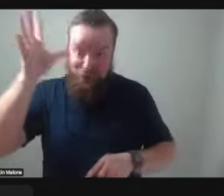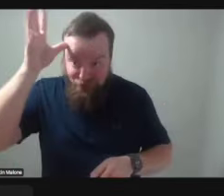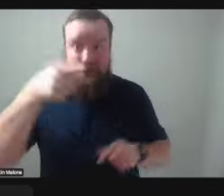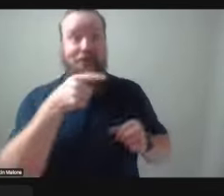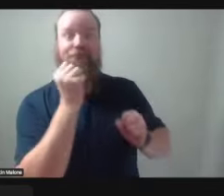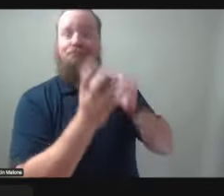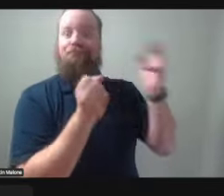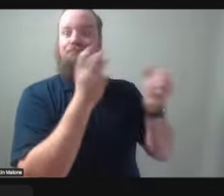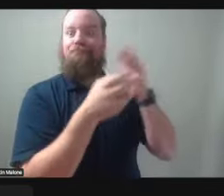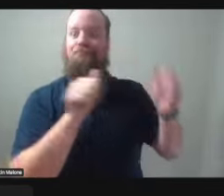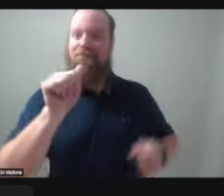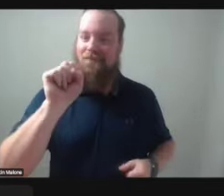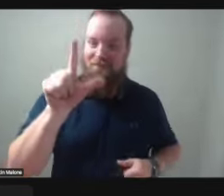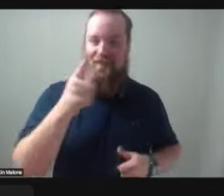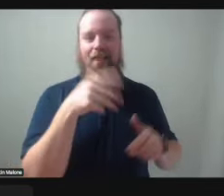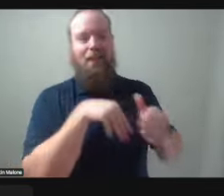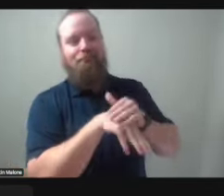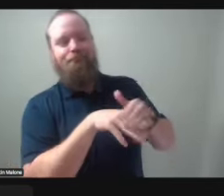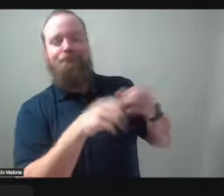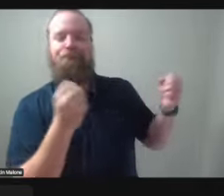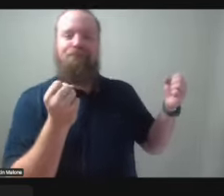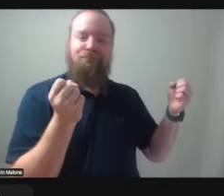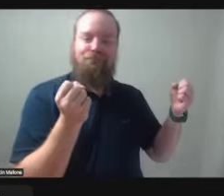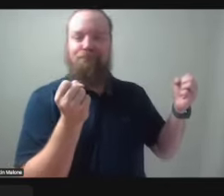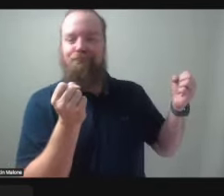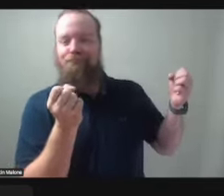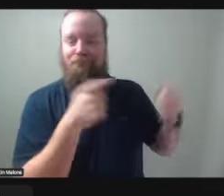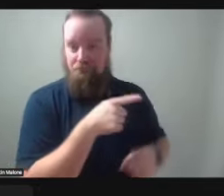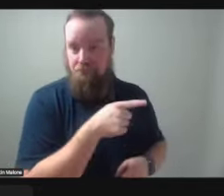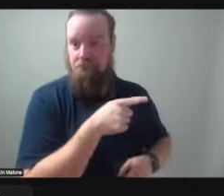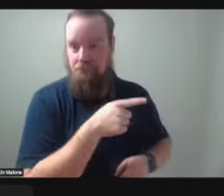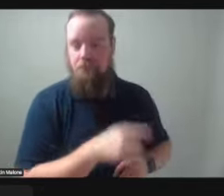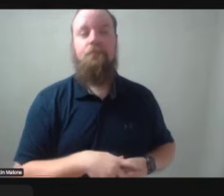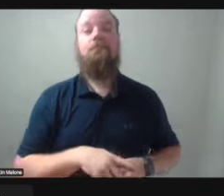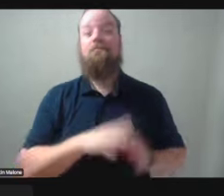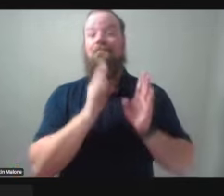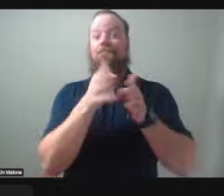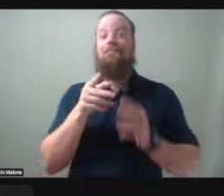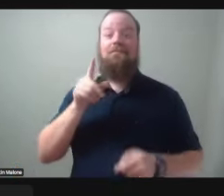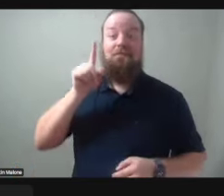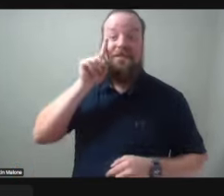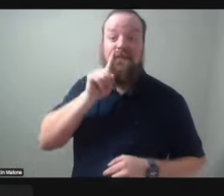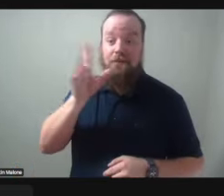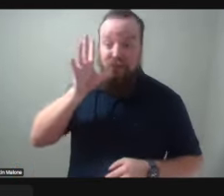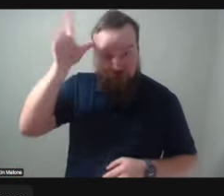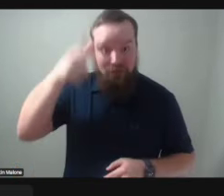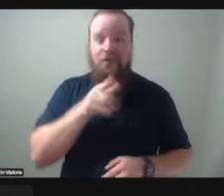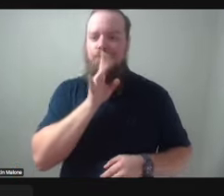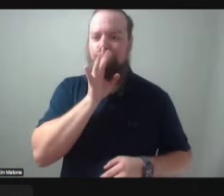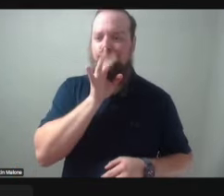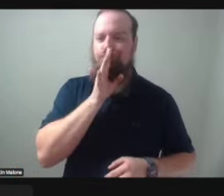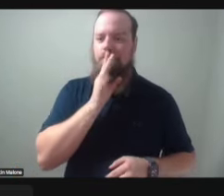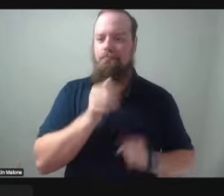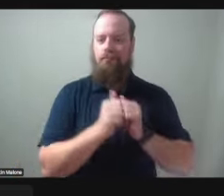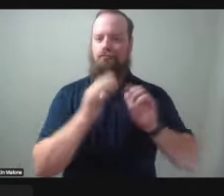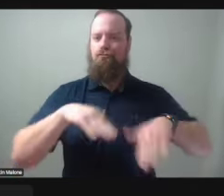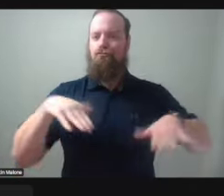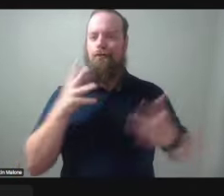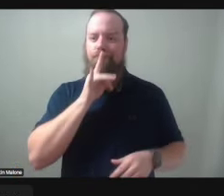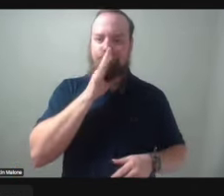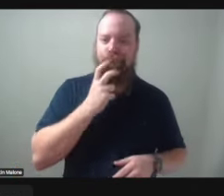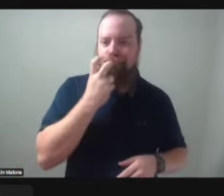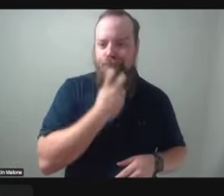upon the ear. Next on the list here, we have CODAs. That's an acronym for Children of Deaf Adults. They are born